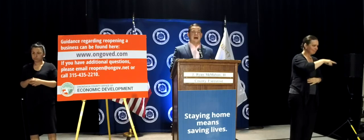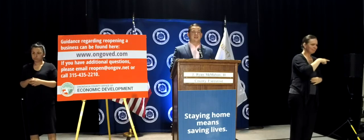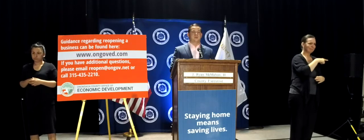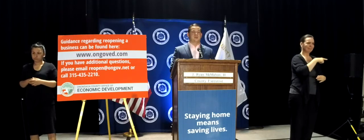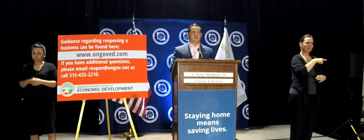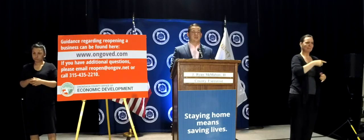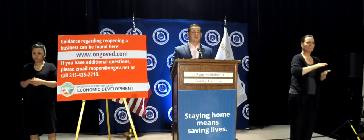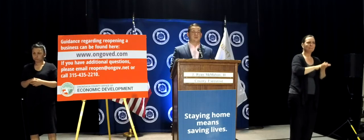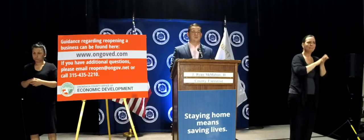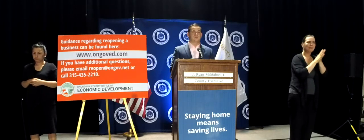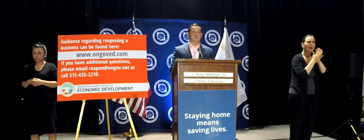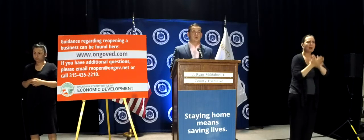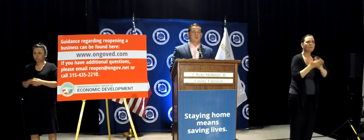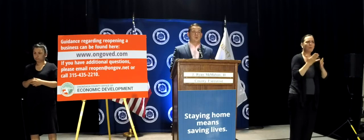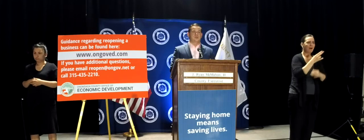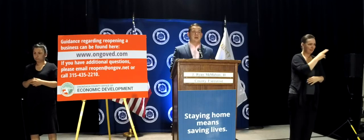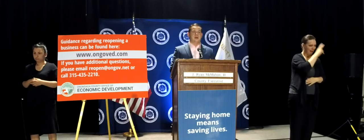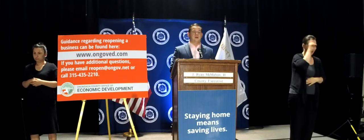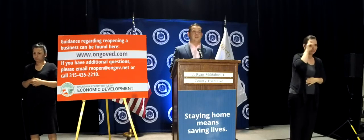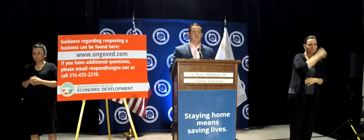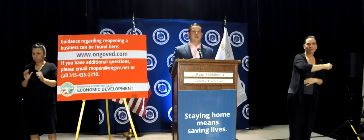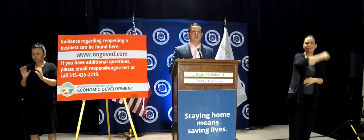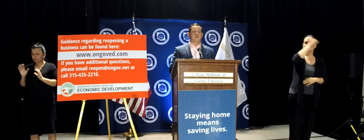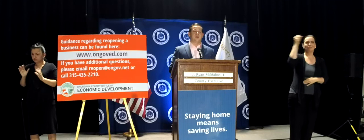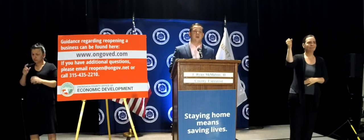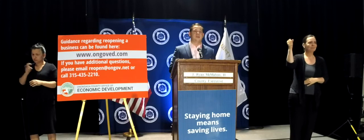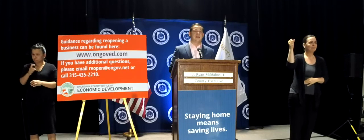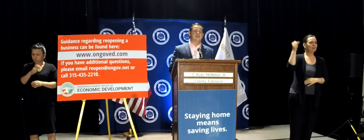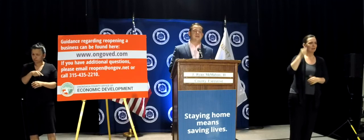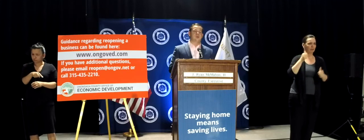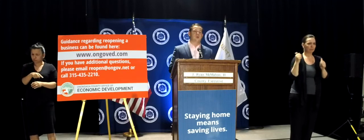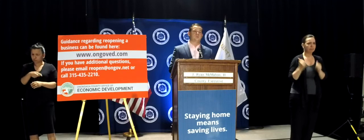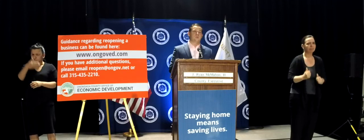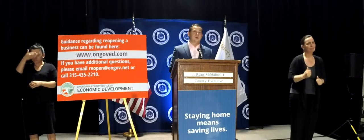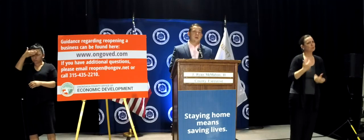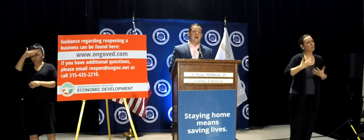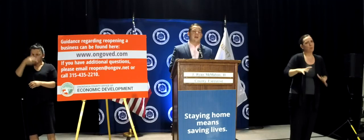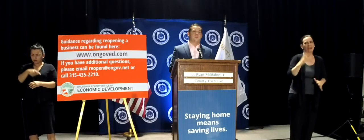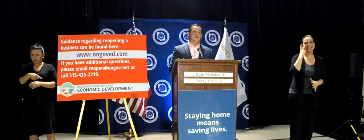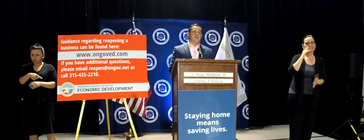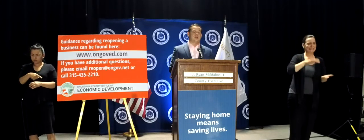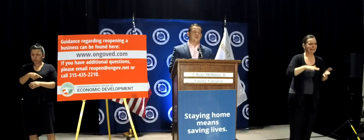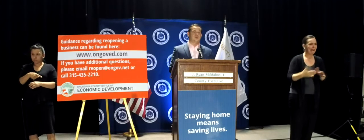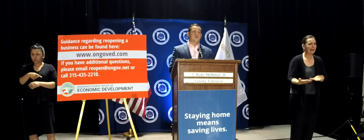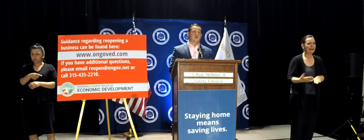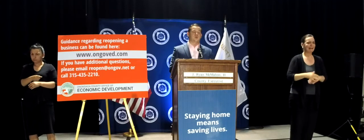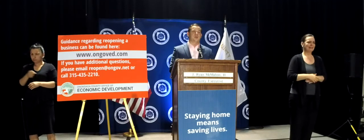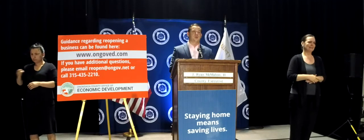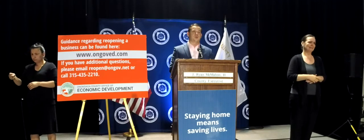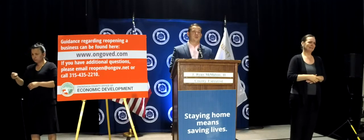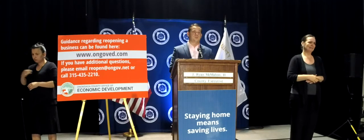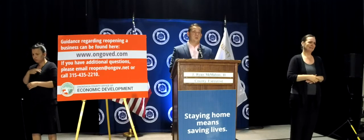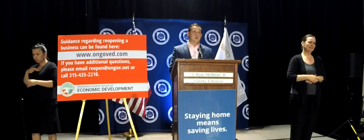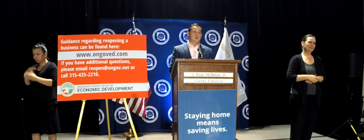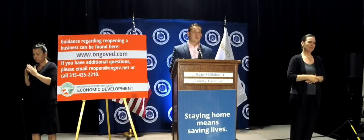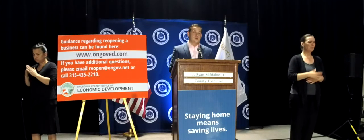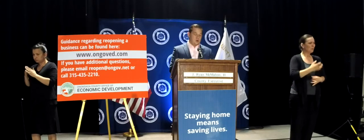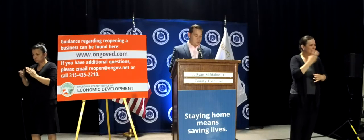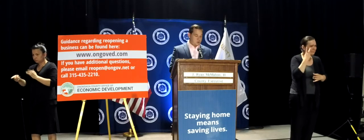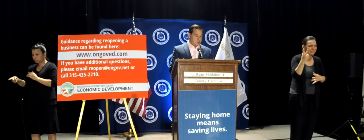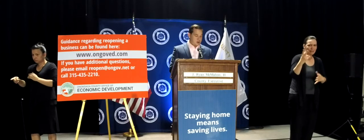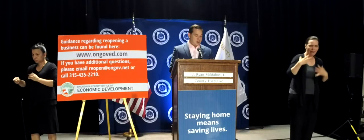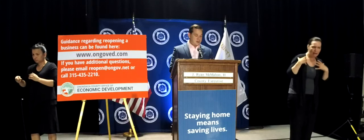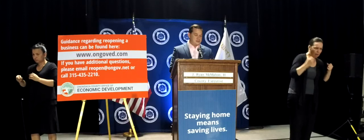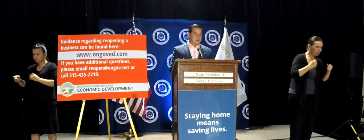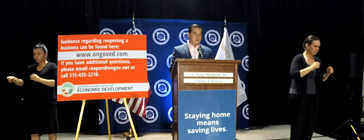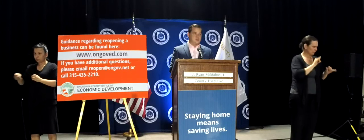become hospitalizations, which then a percentage becomes ICU, and then a percentage of those folks we lose.